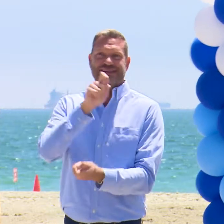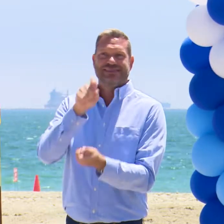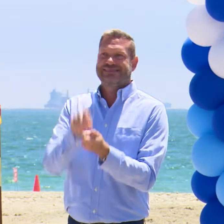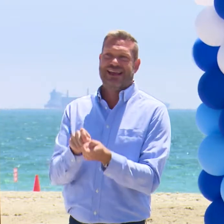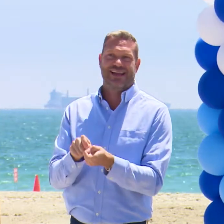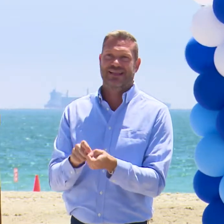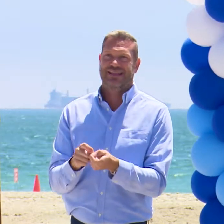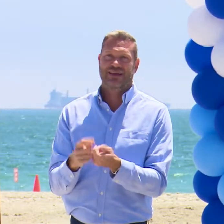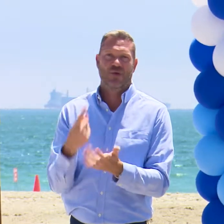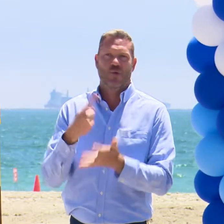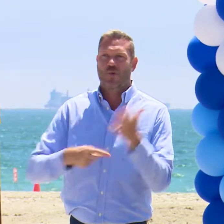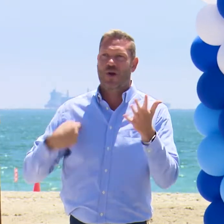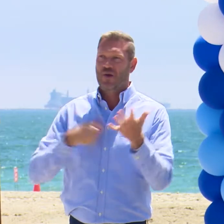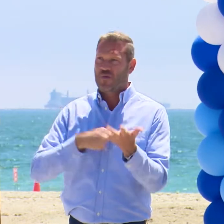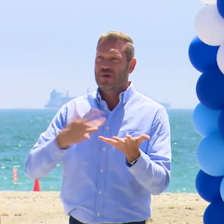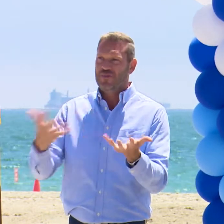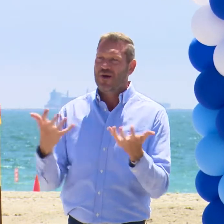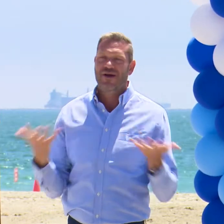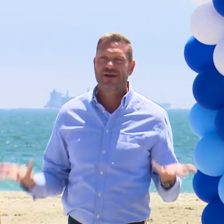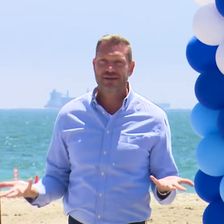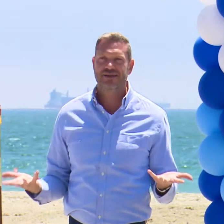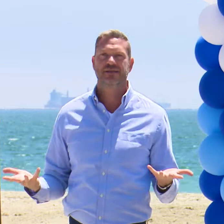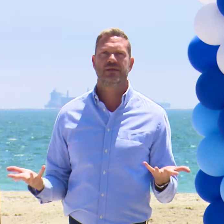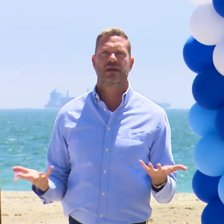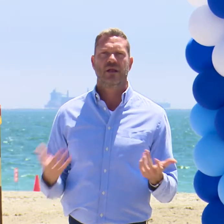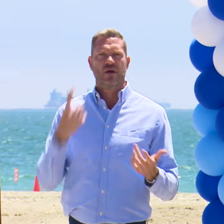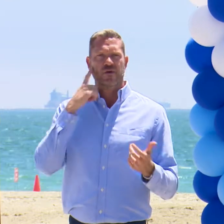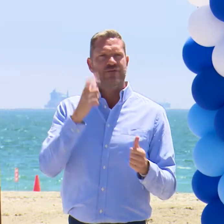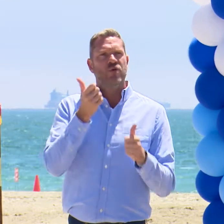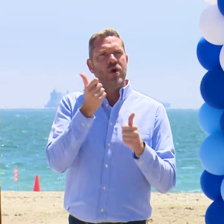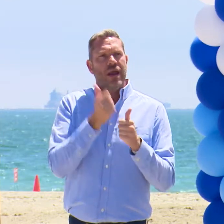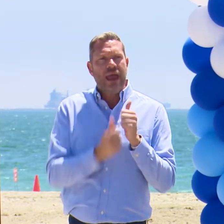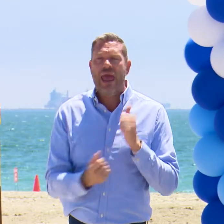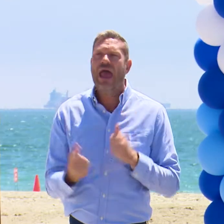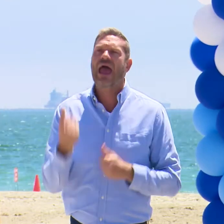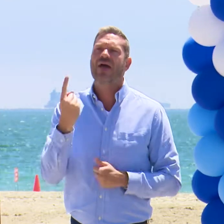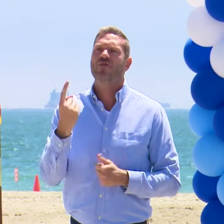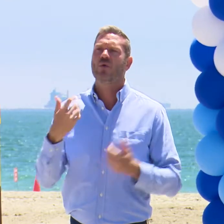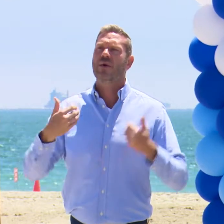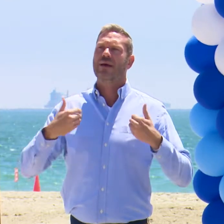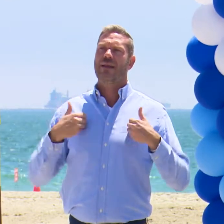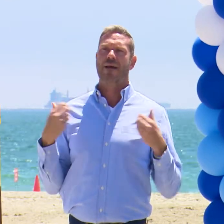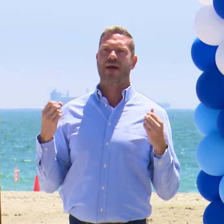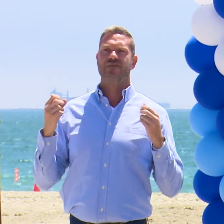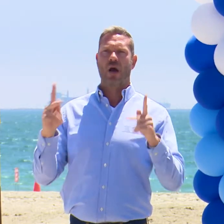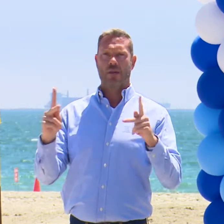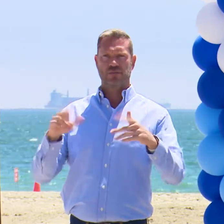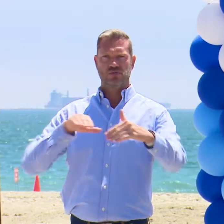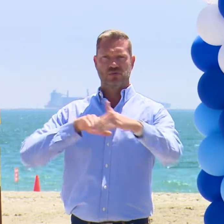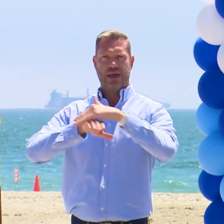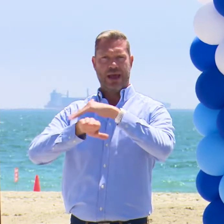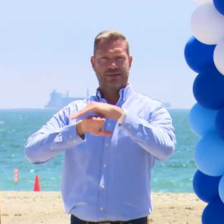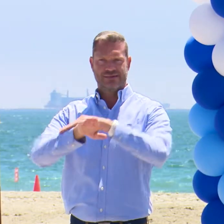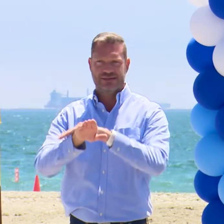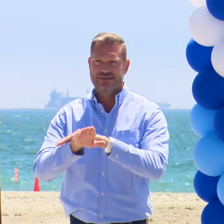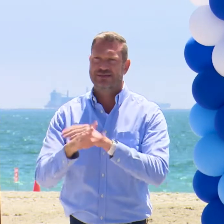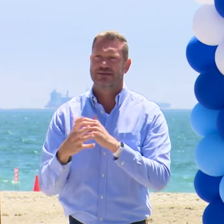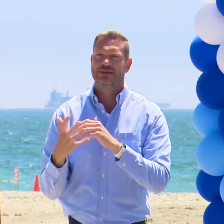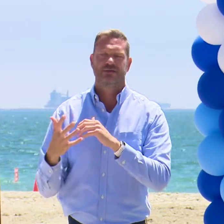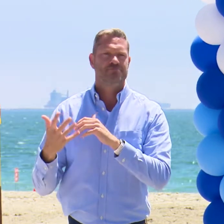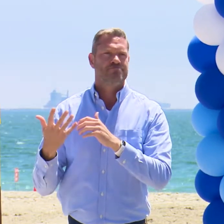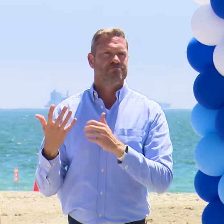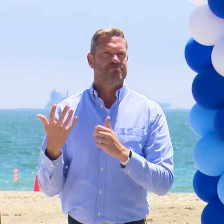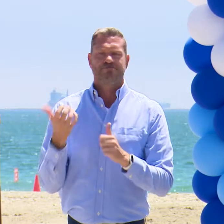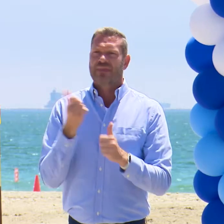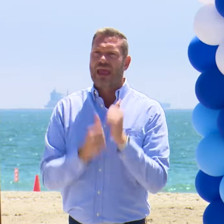what we want to see. And just that everyone has an opportunity for access and has an